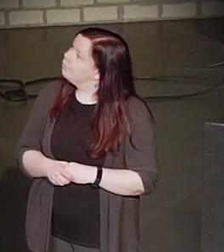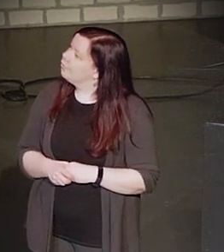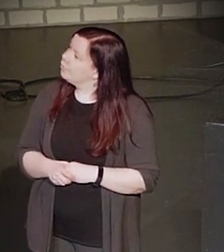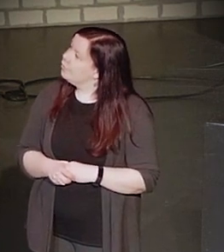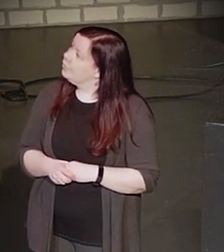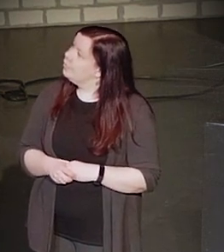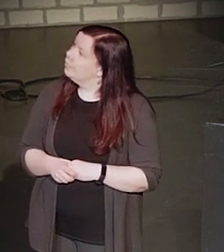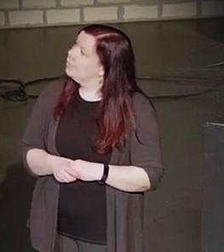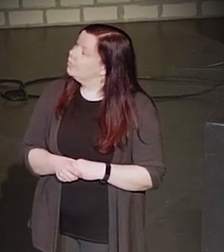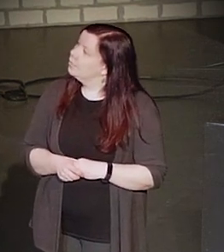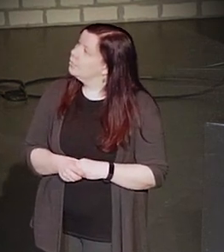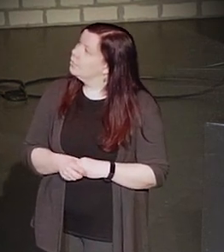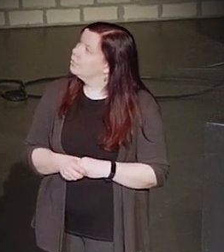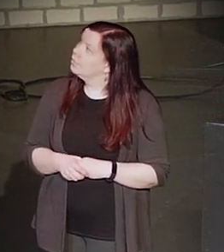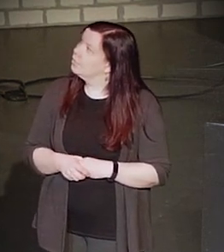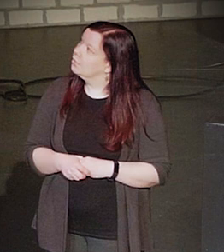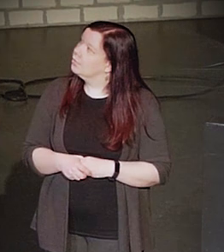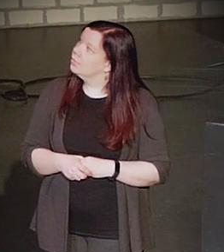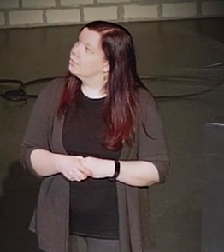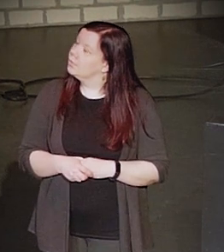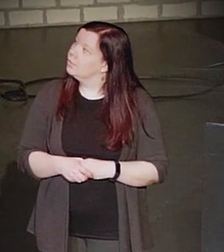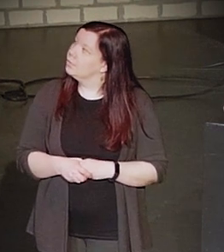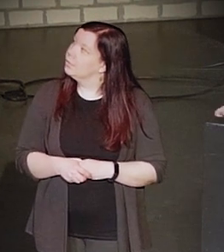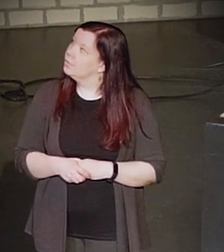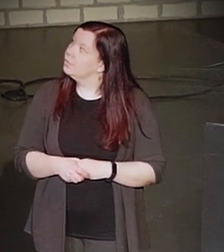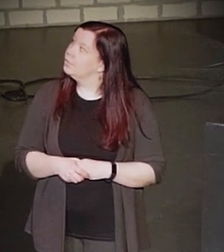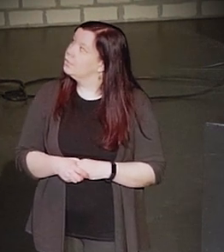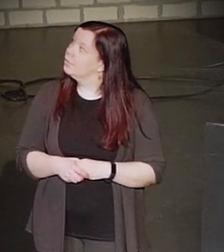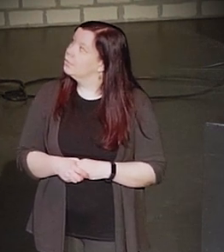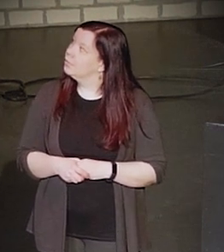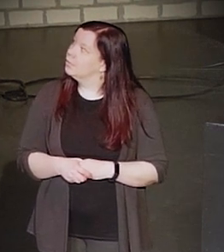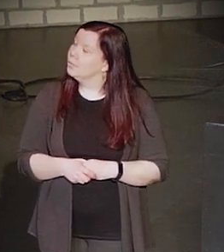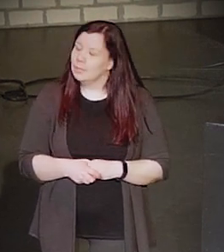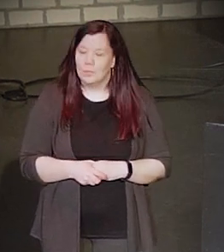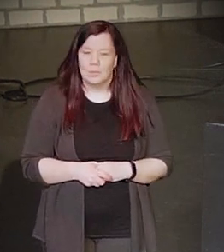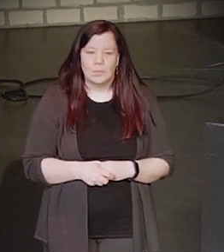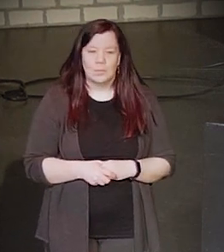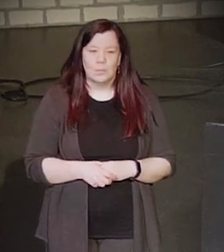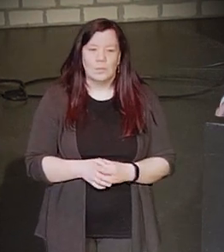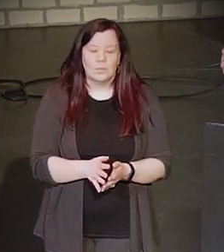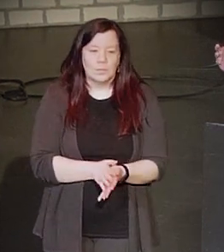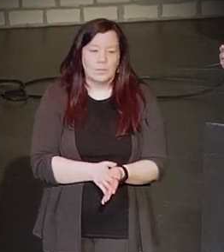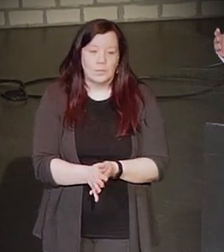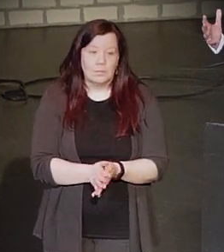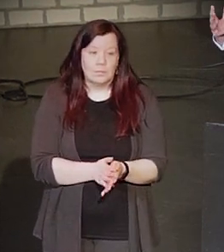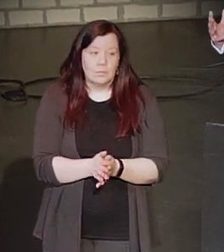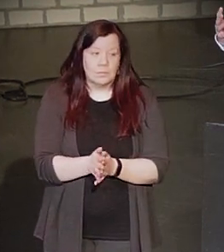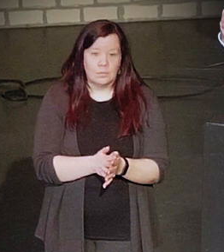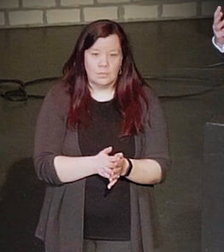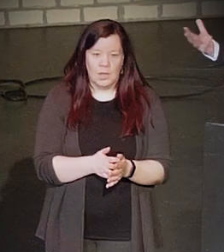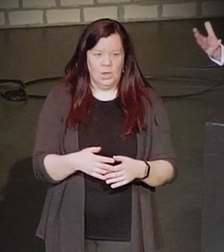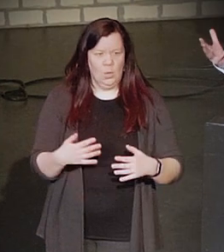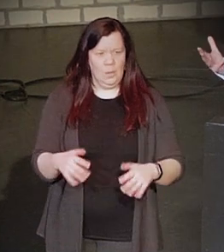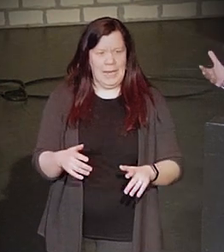sacrifices as a god, the first also to whom songs of triumph were sung. Suddenly you've got